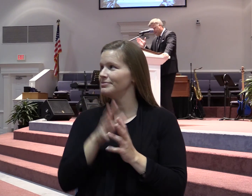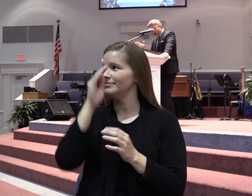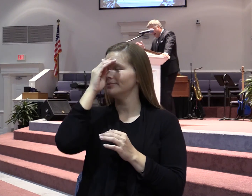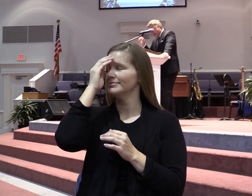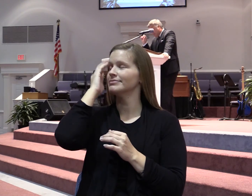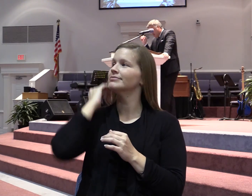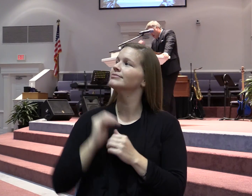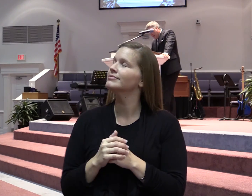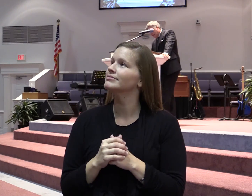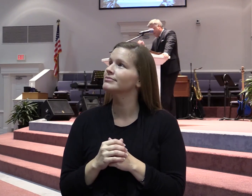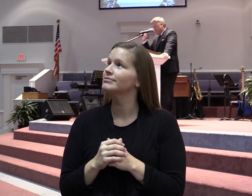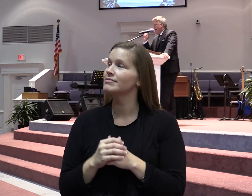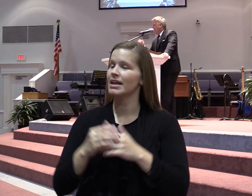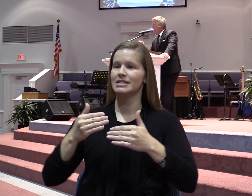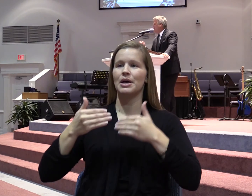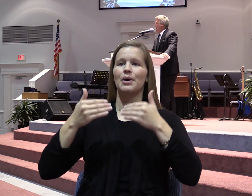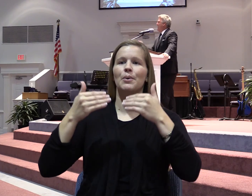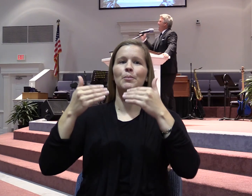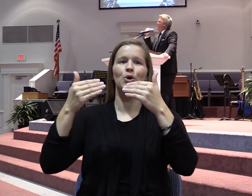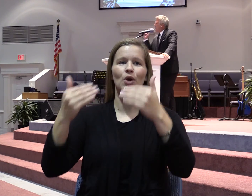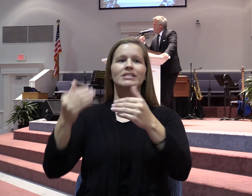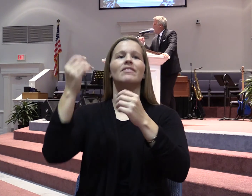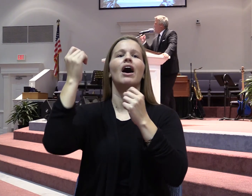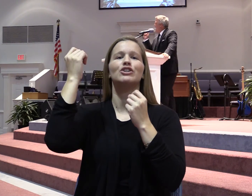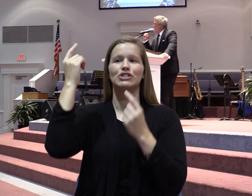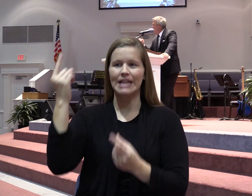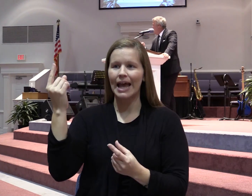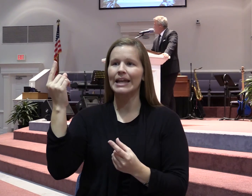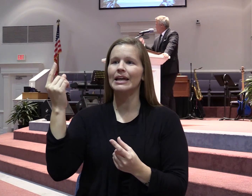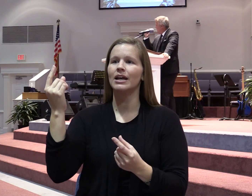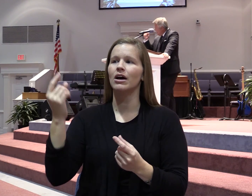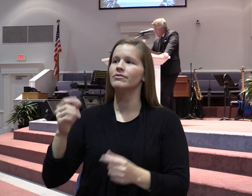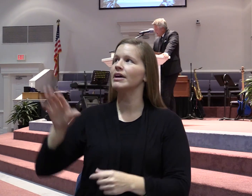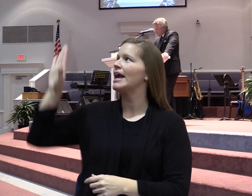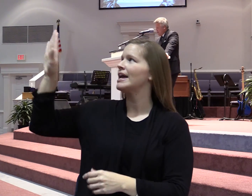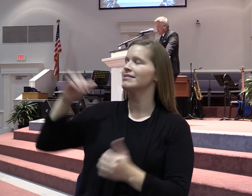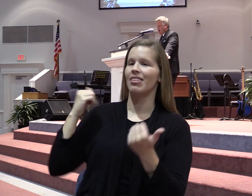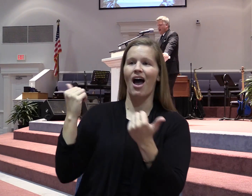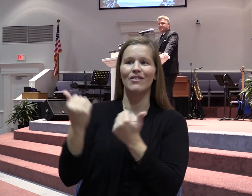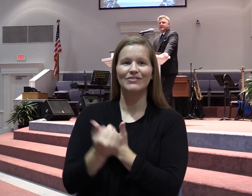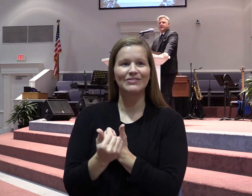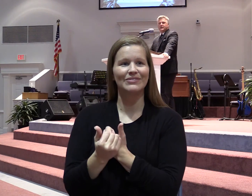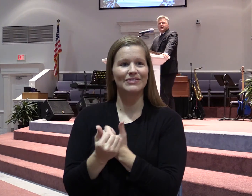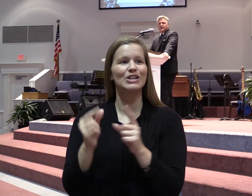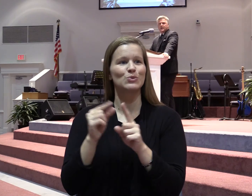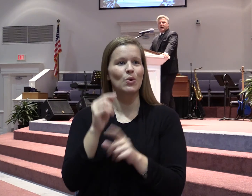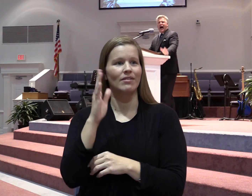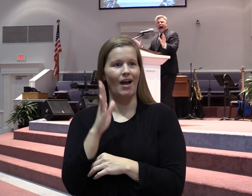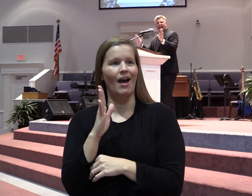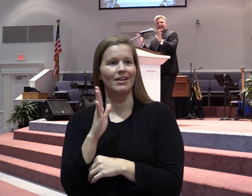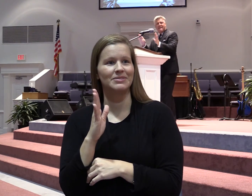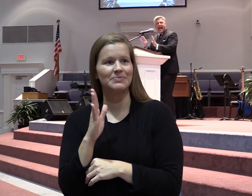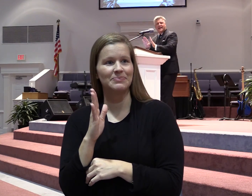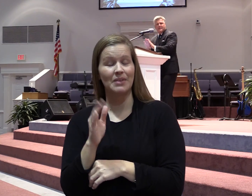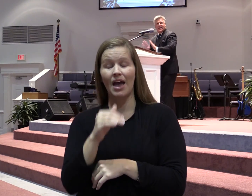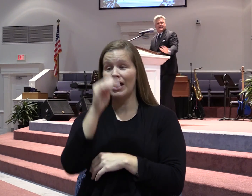It's a divine progressive revelation of exonerating love. That's the word of God. God